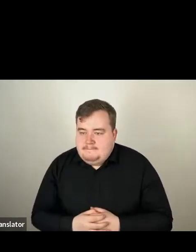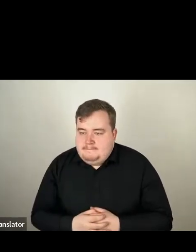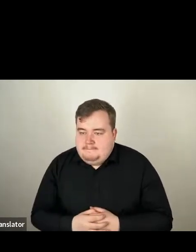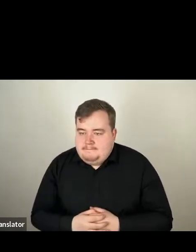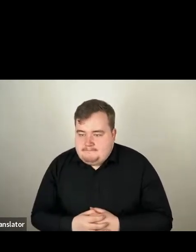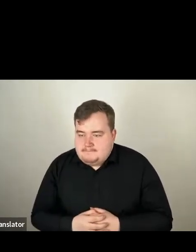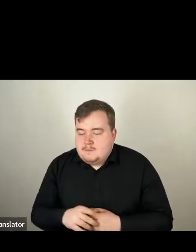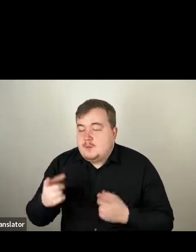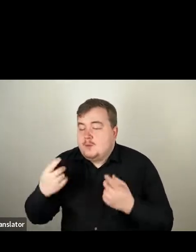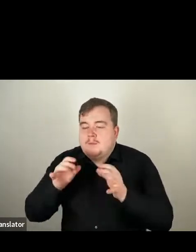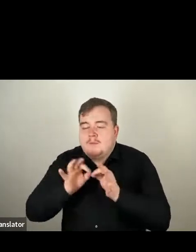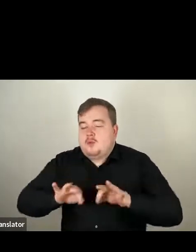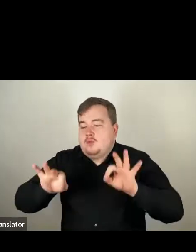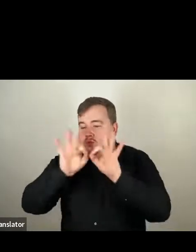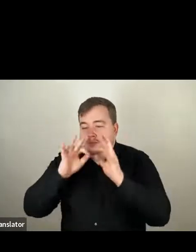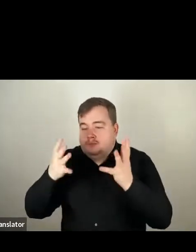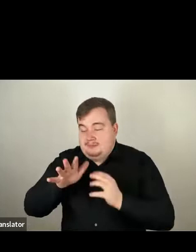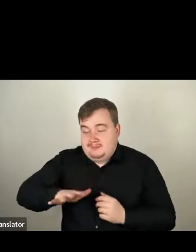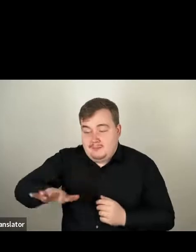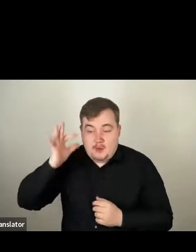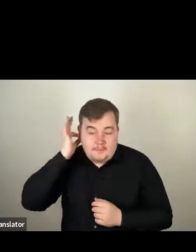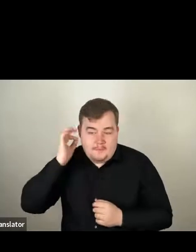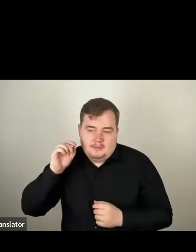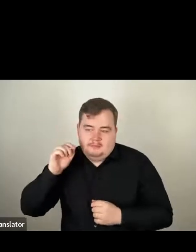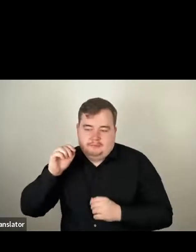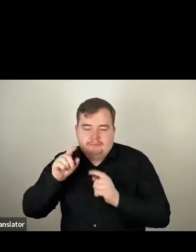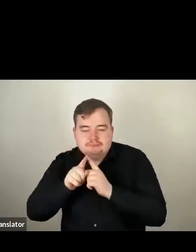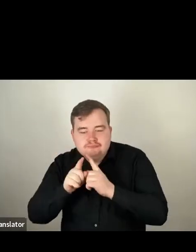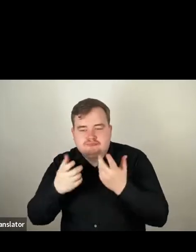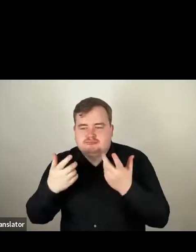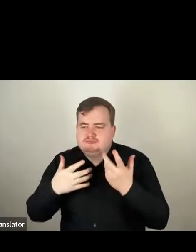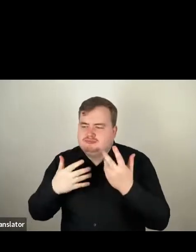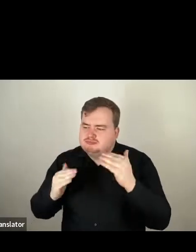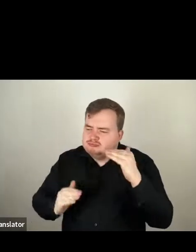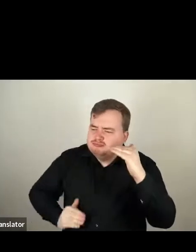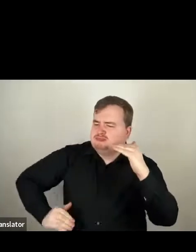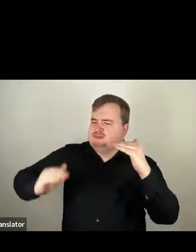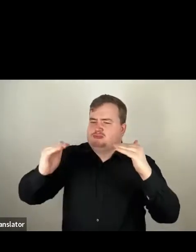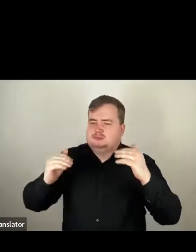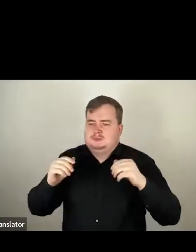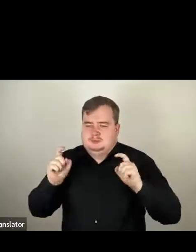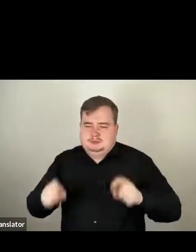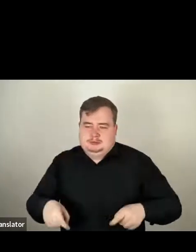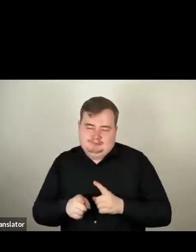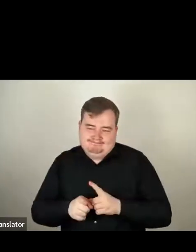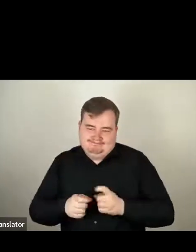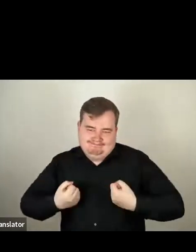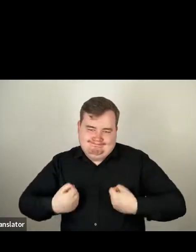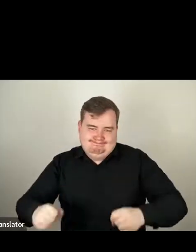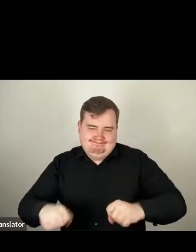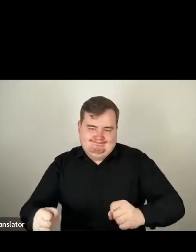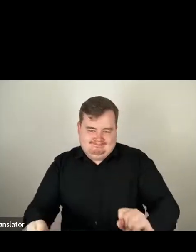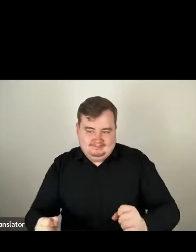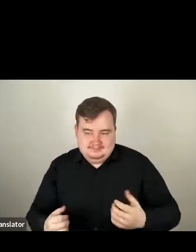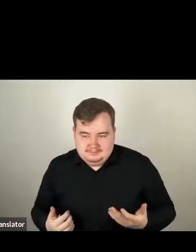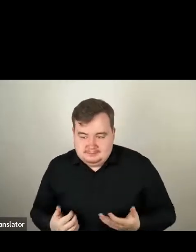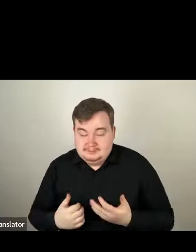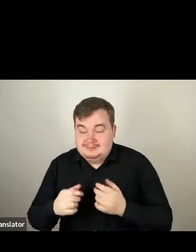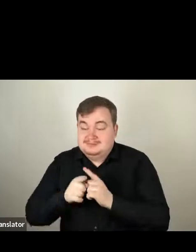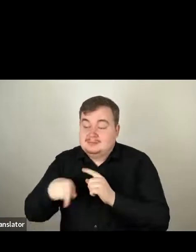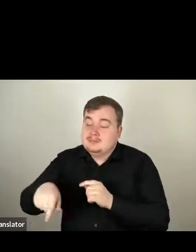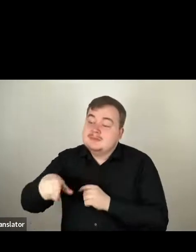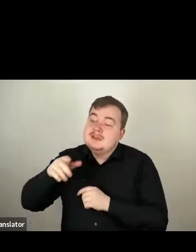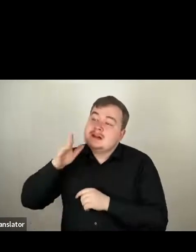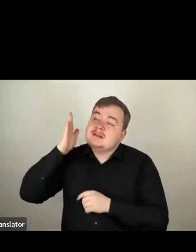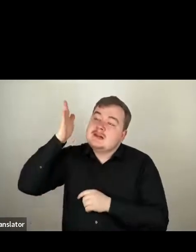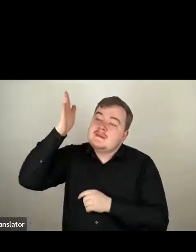position, because it gives a maneuver to act. It gives also the perspective of women at